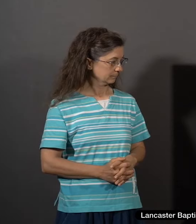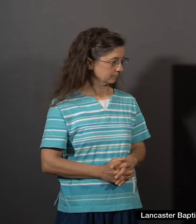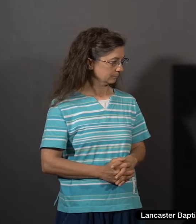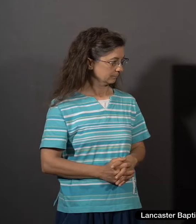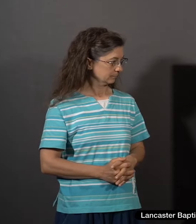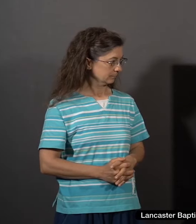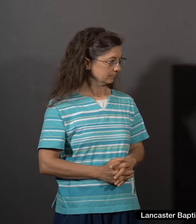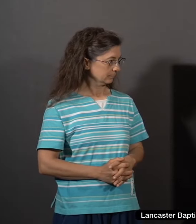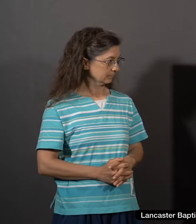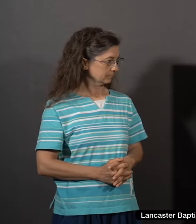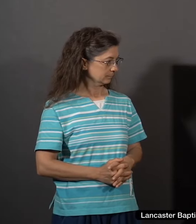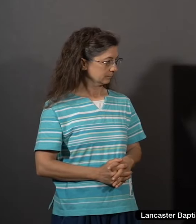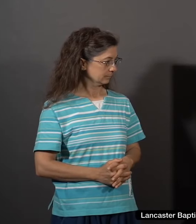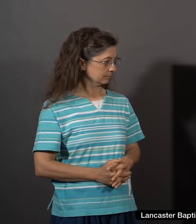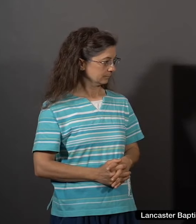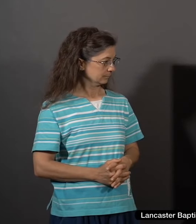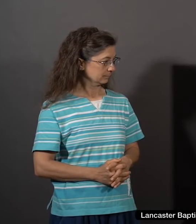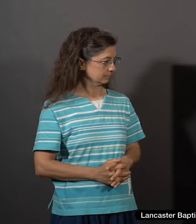pray